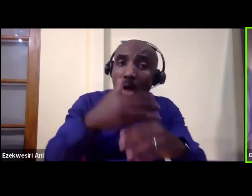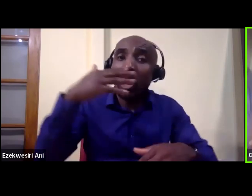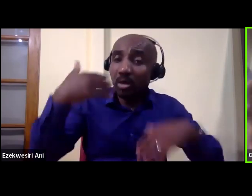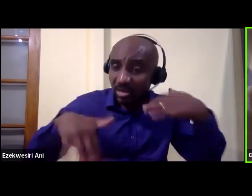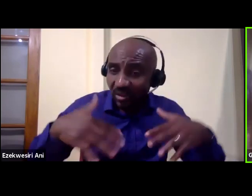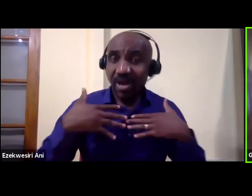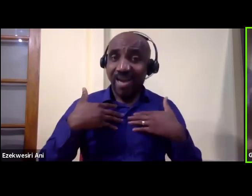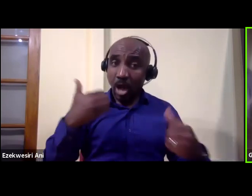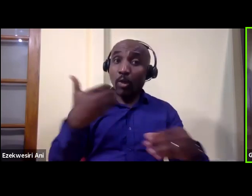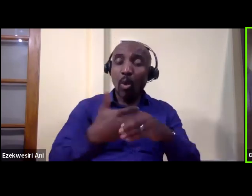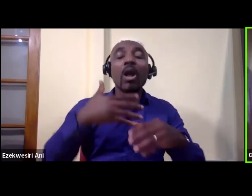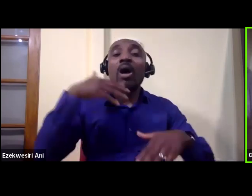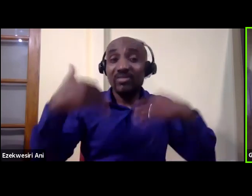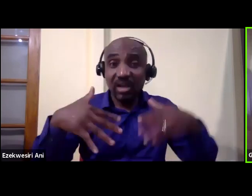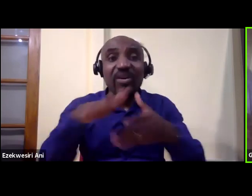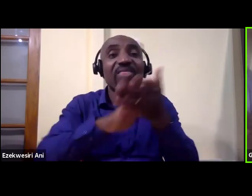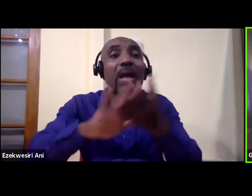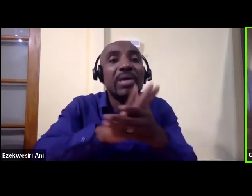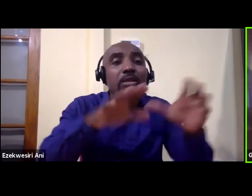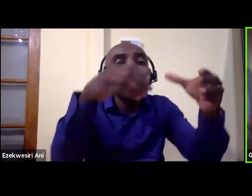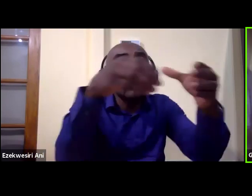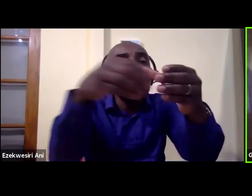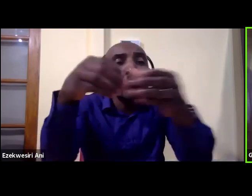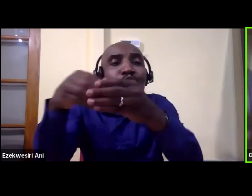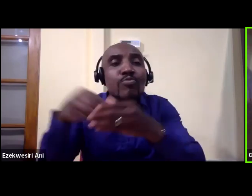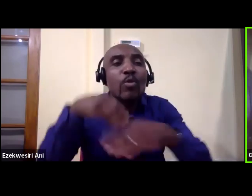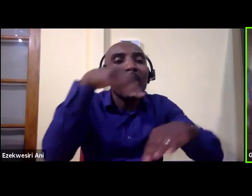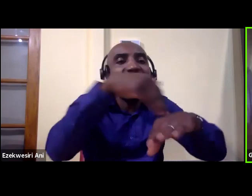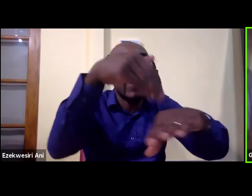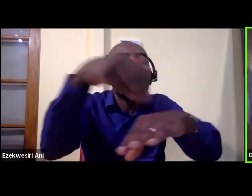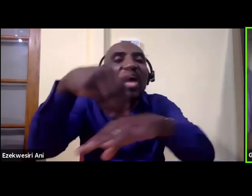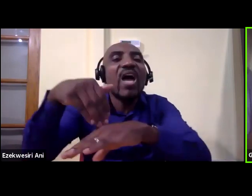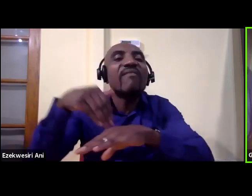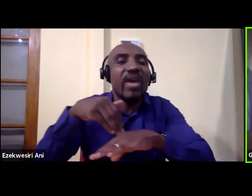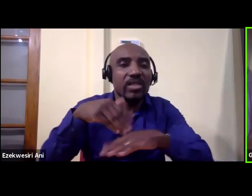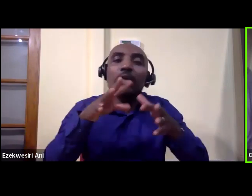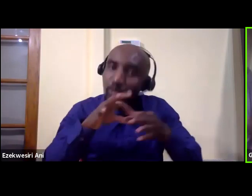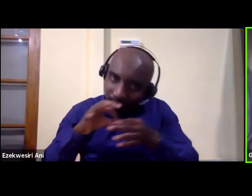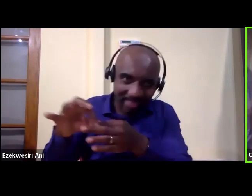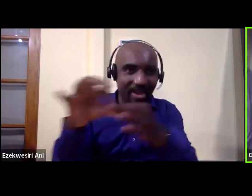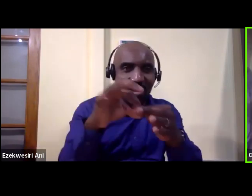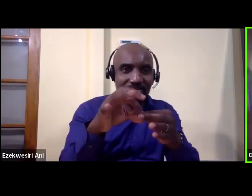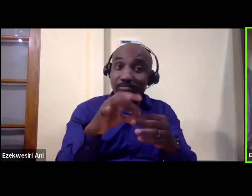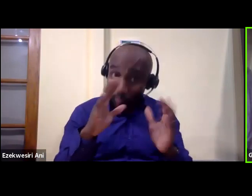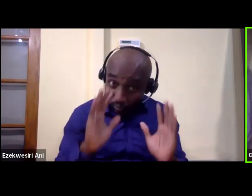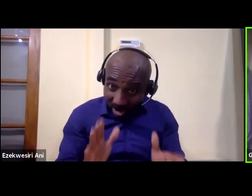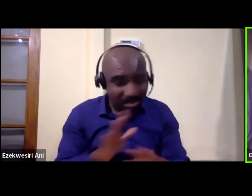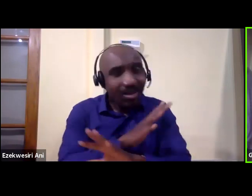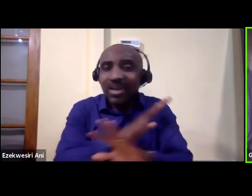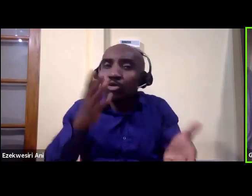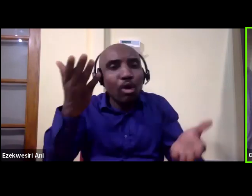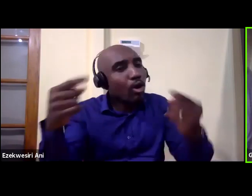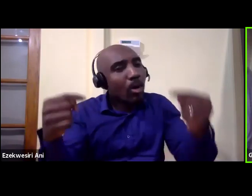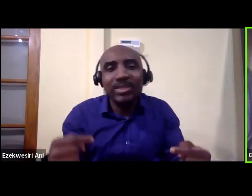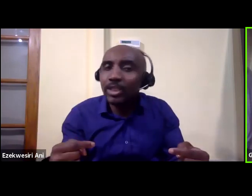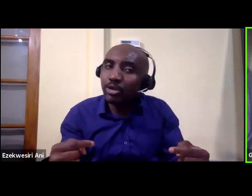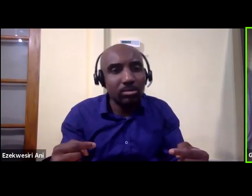workers. We are part of a coalition, and we can be part of a coalition. And so we don't need to get into a